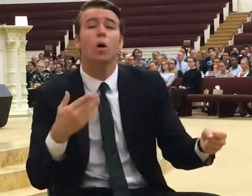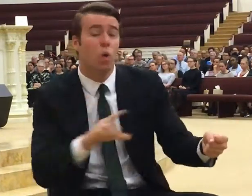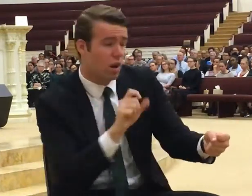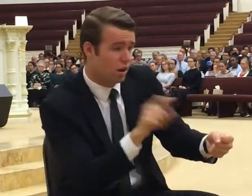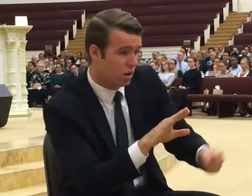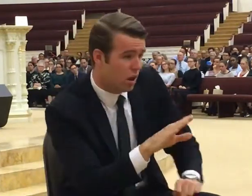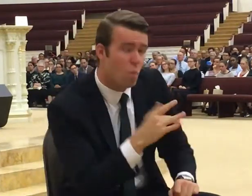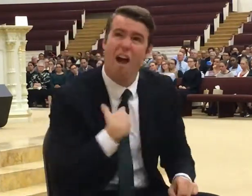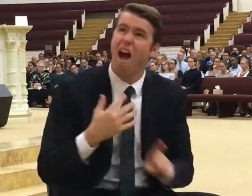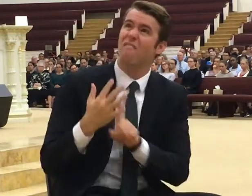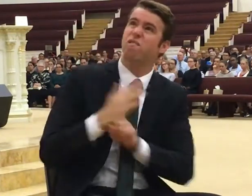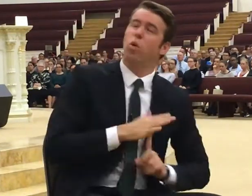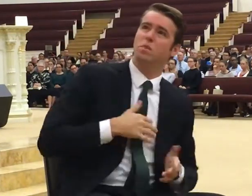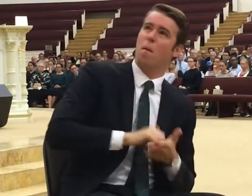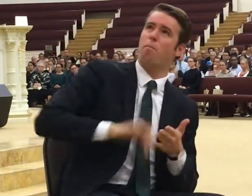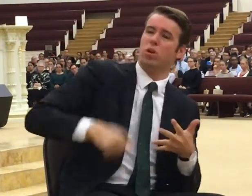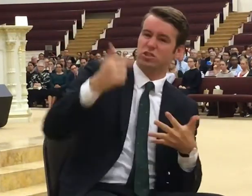because of forced abortion,